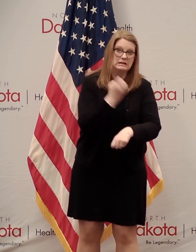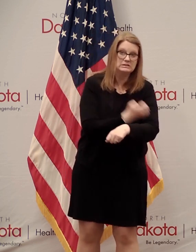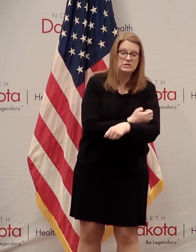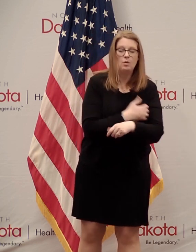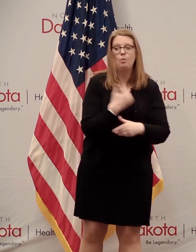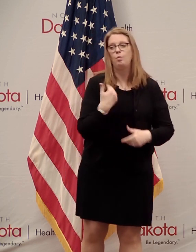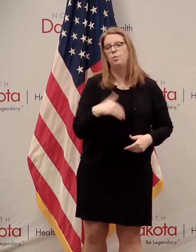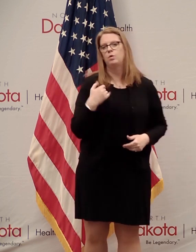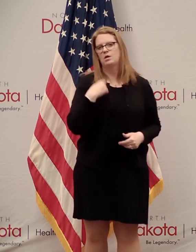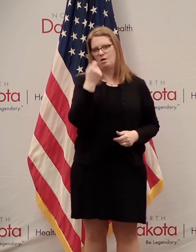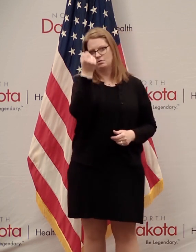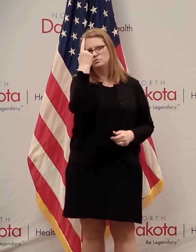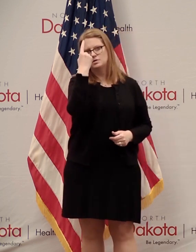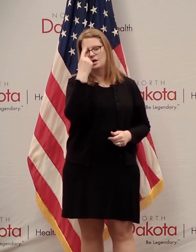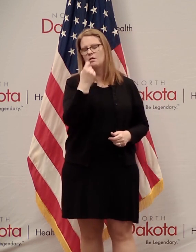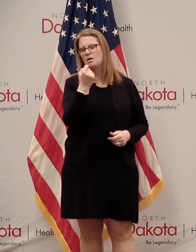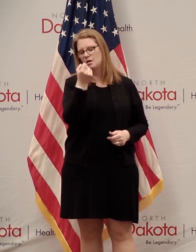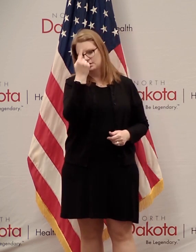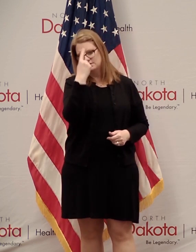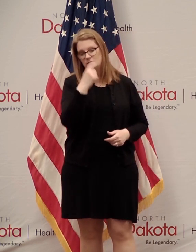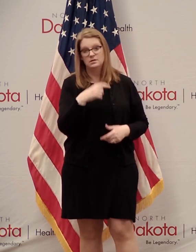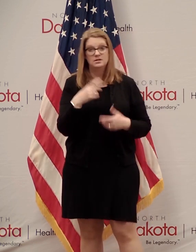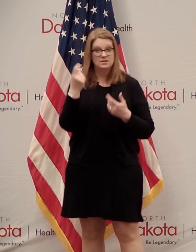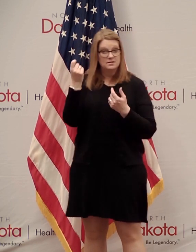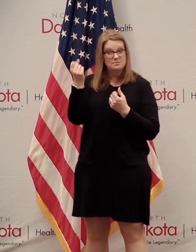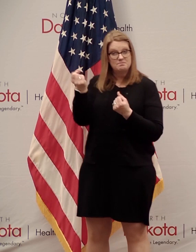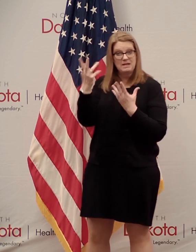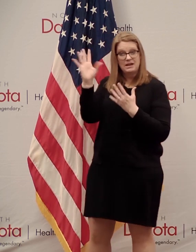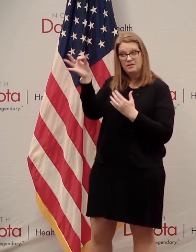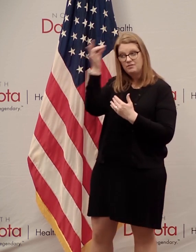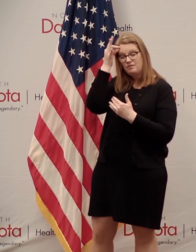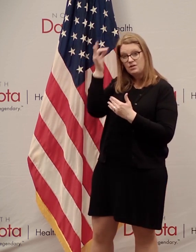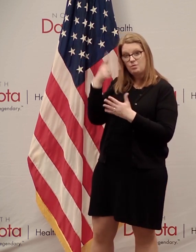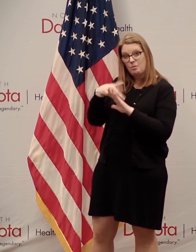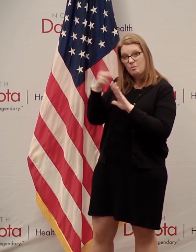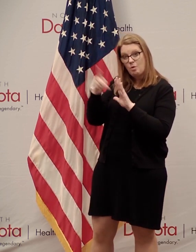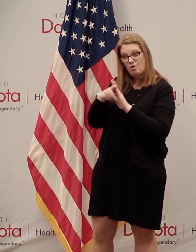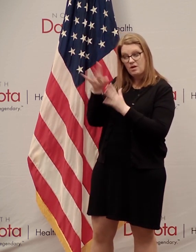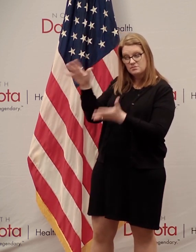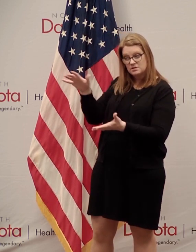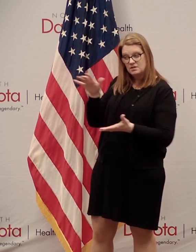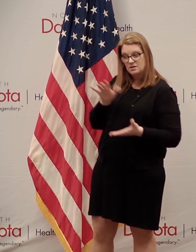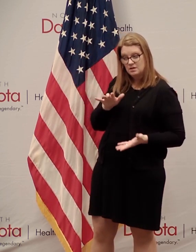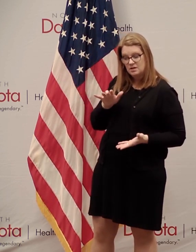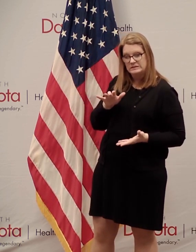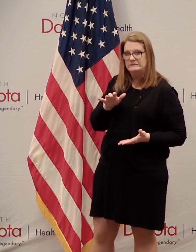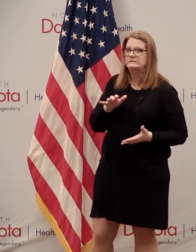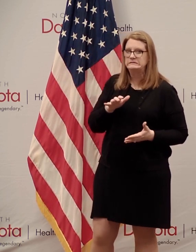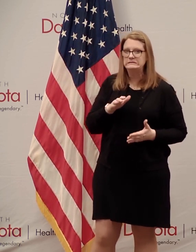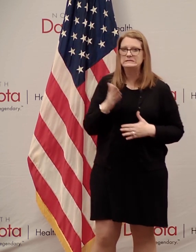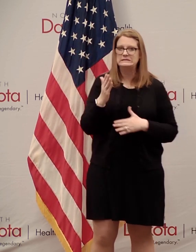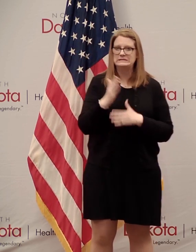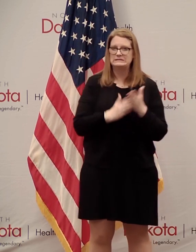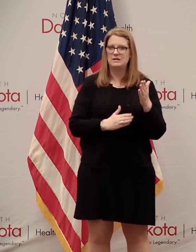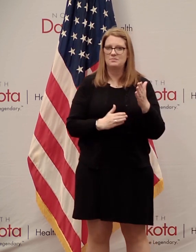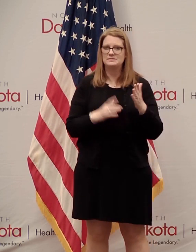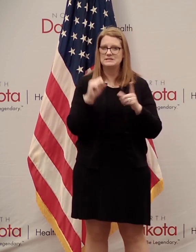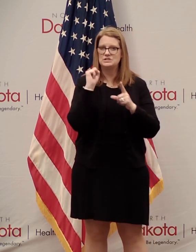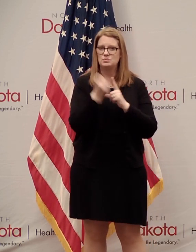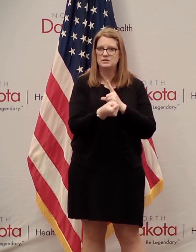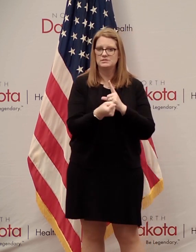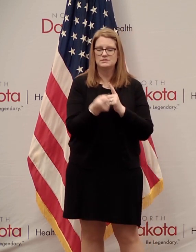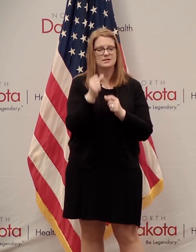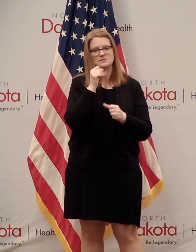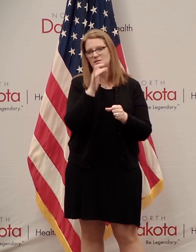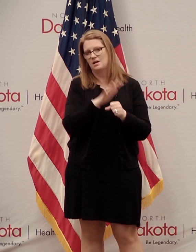those businesses. And while there are a lot of federal programs that are out there that are providing unprecedented support, we know that in some cases this isn't